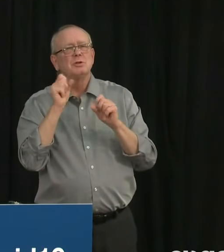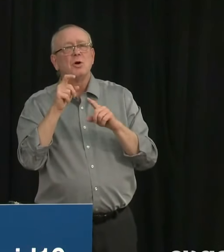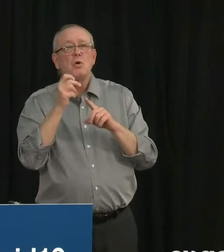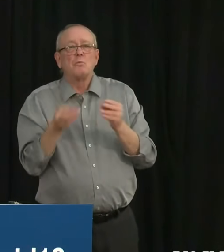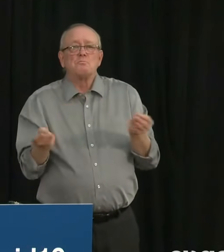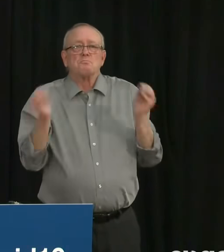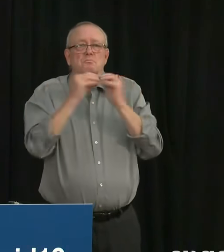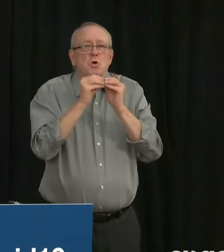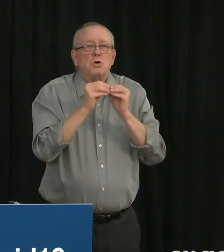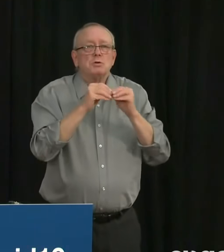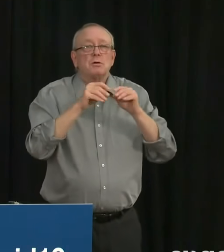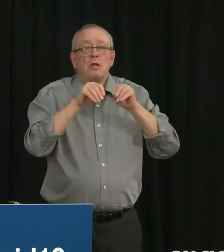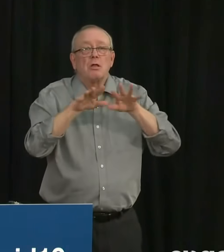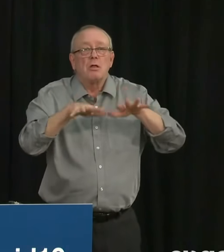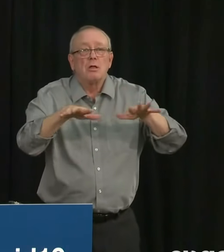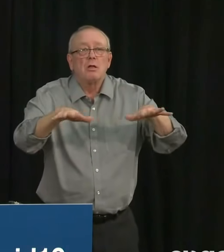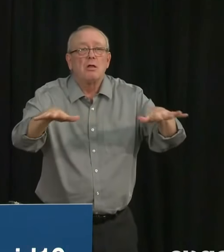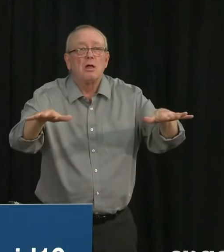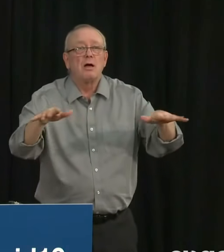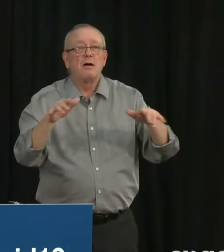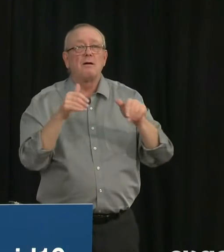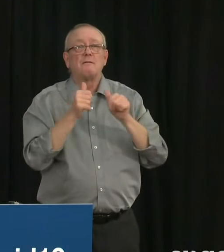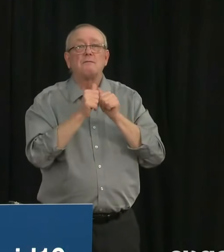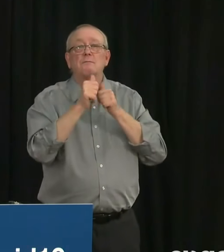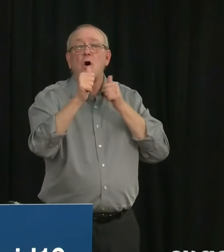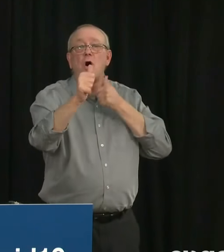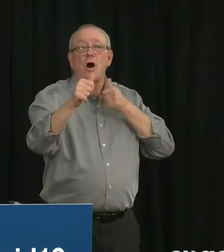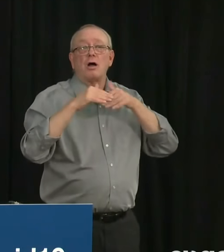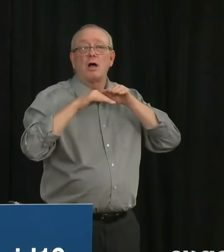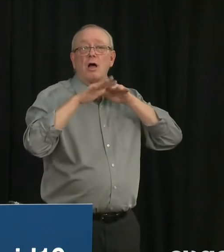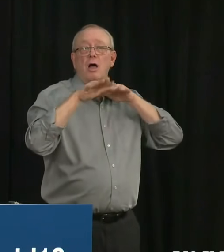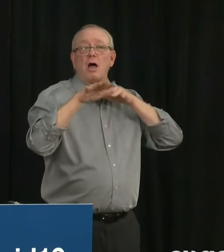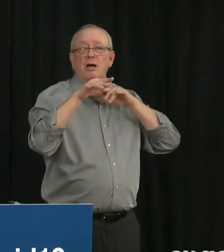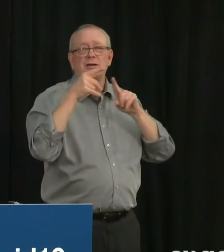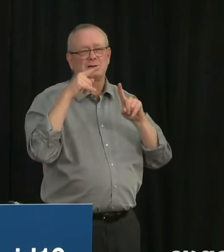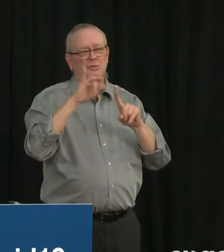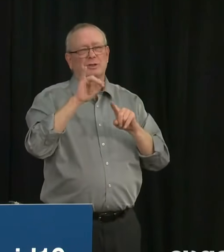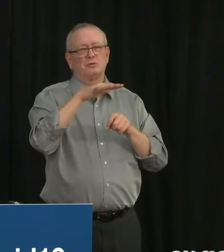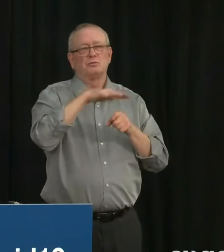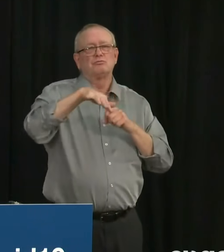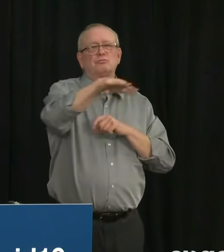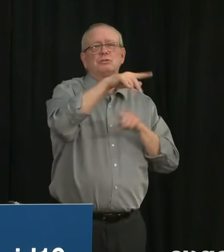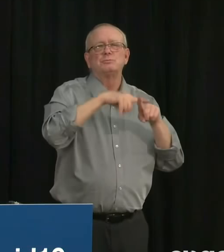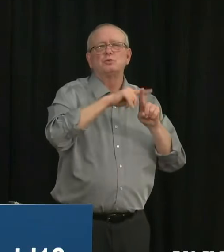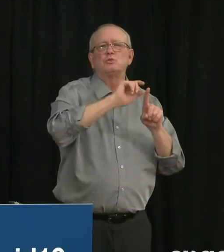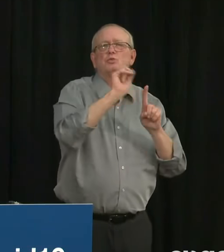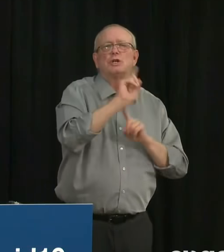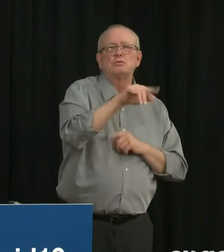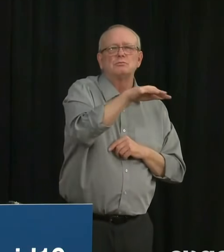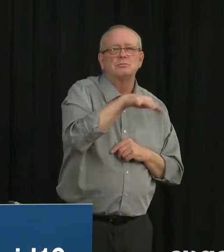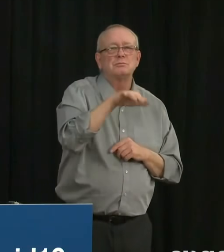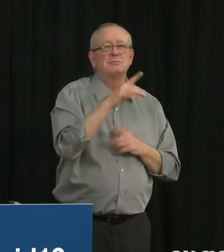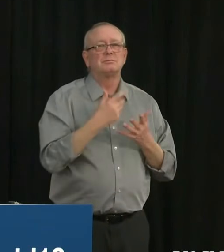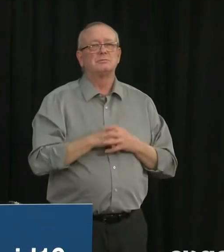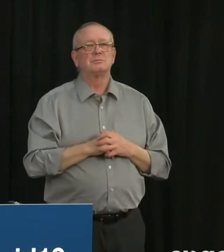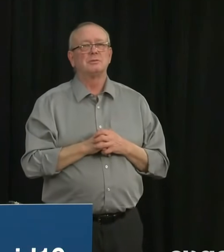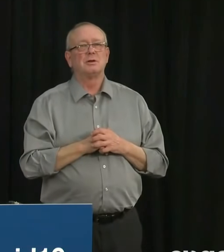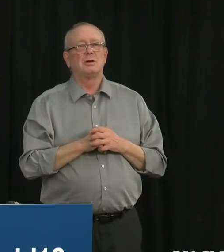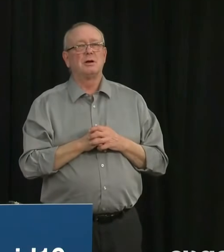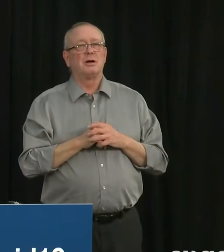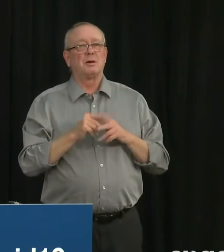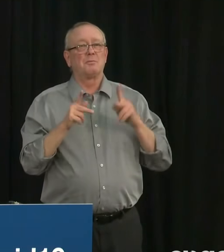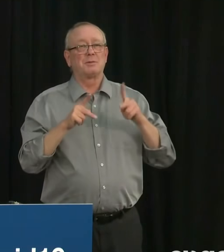through the air across greater distances. This is usually seen when individuals are together for prolonged periods of